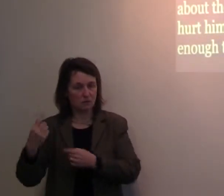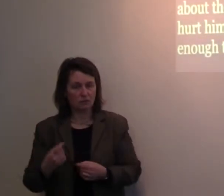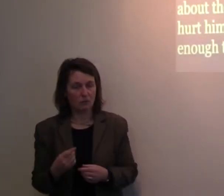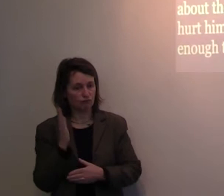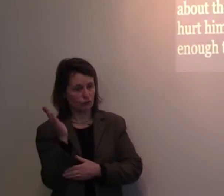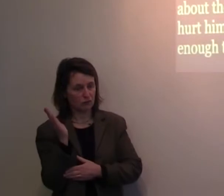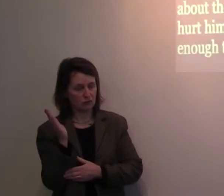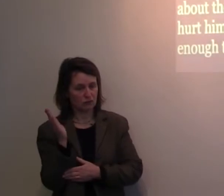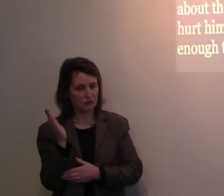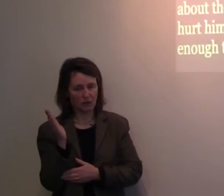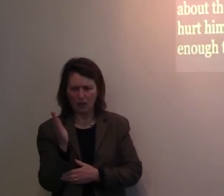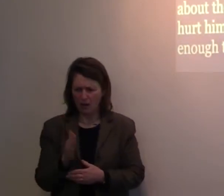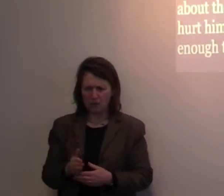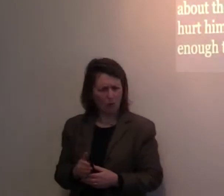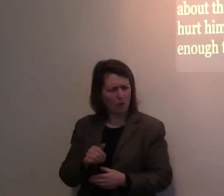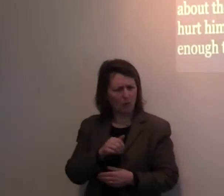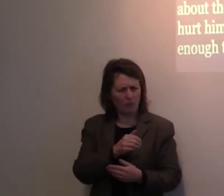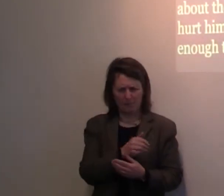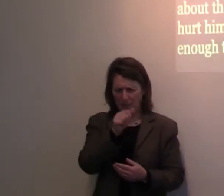And many people hurt him.